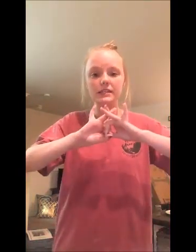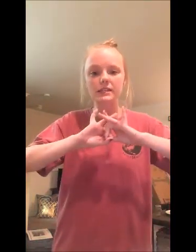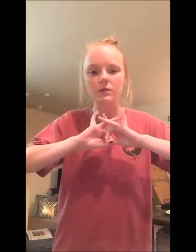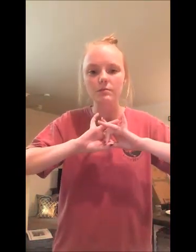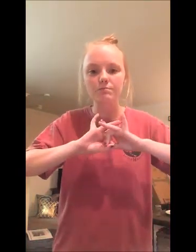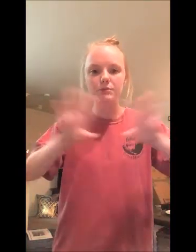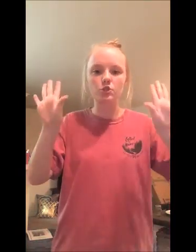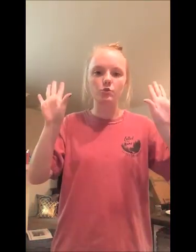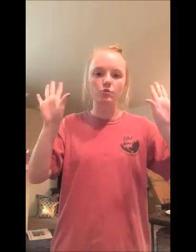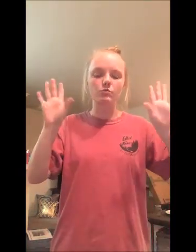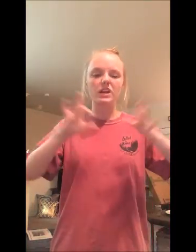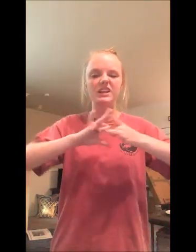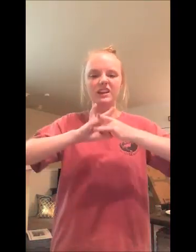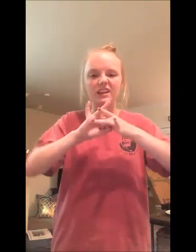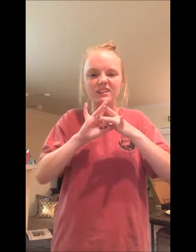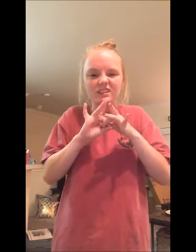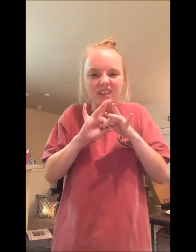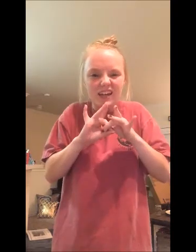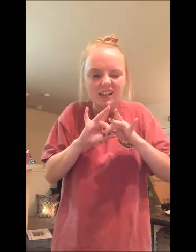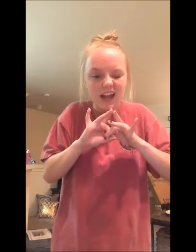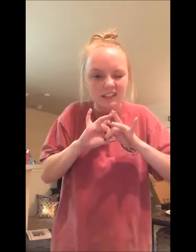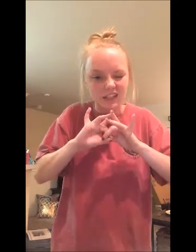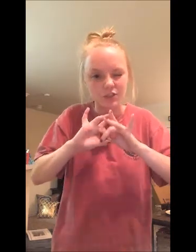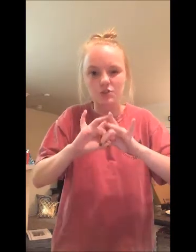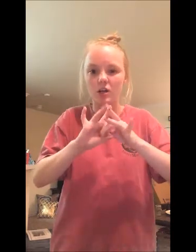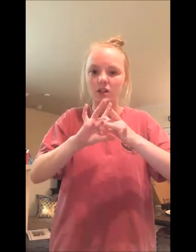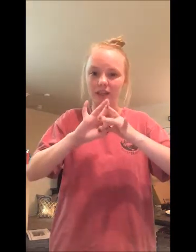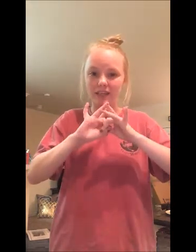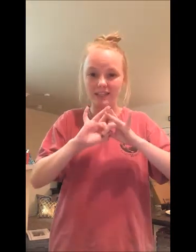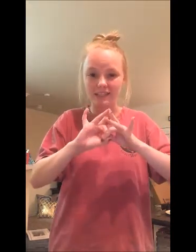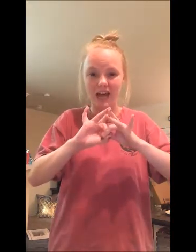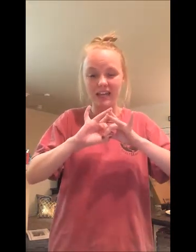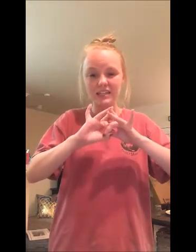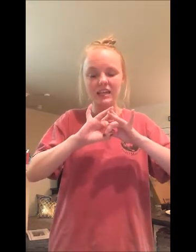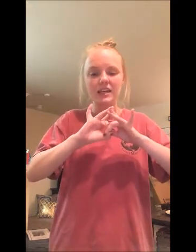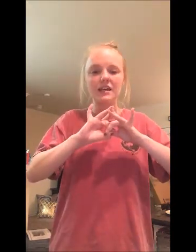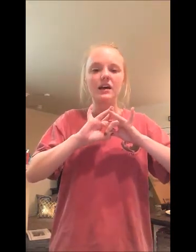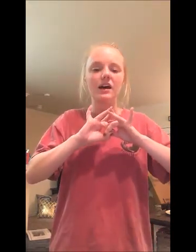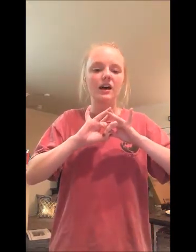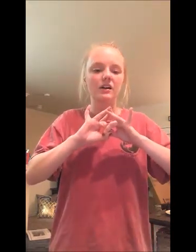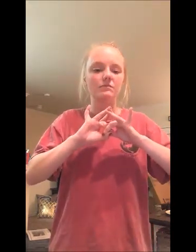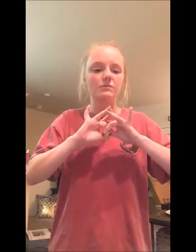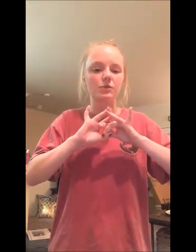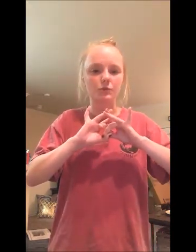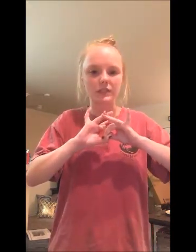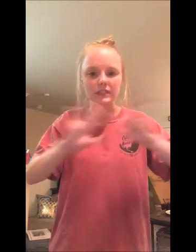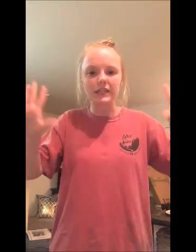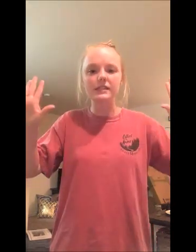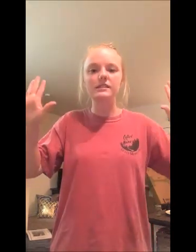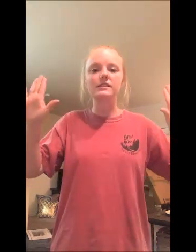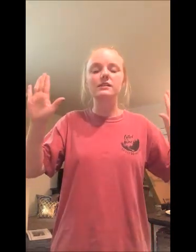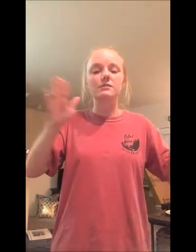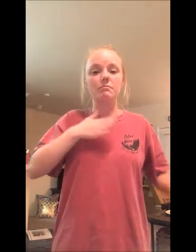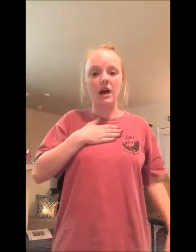release, and like kind of act like you're struggling, like it's tight. So release